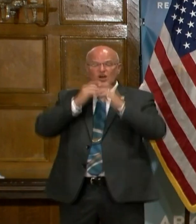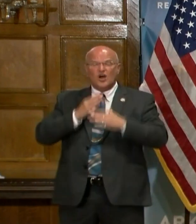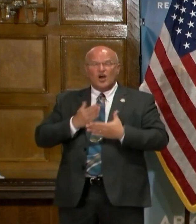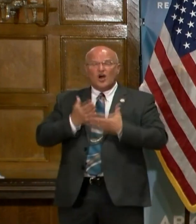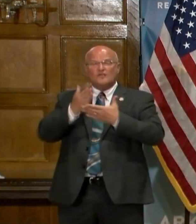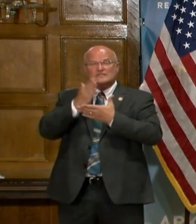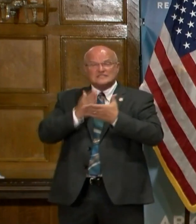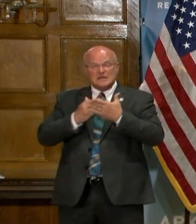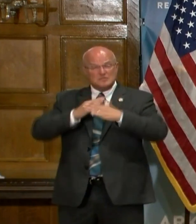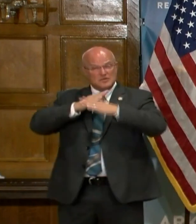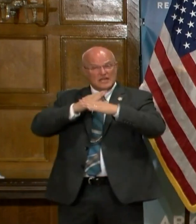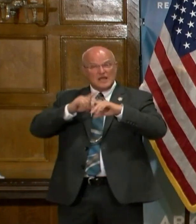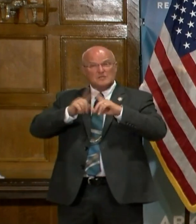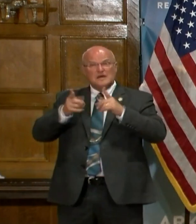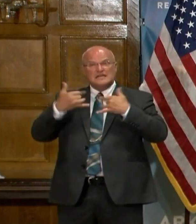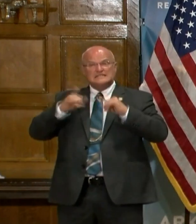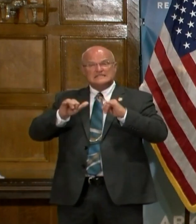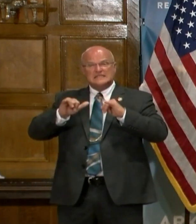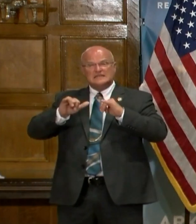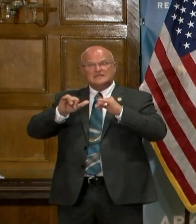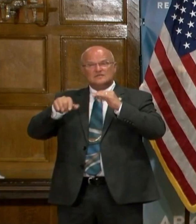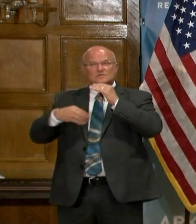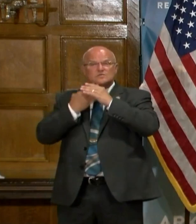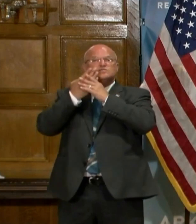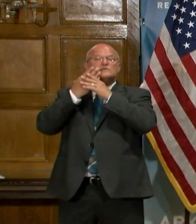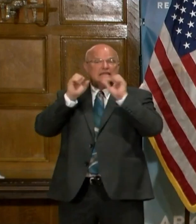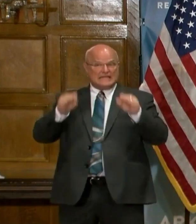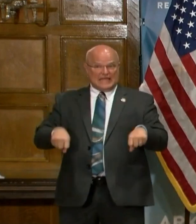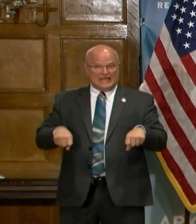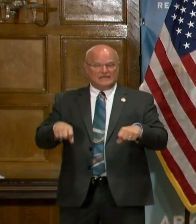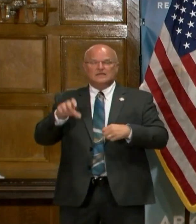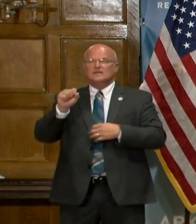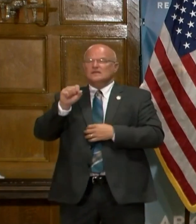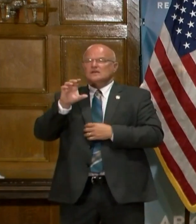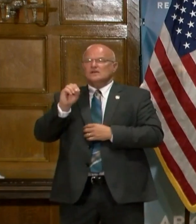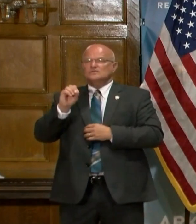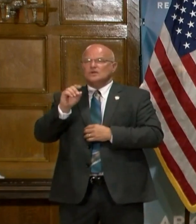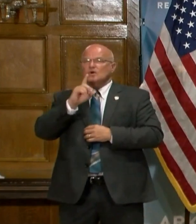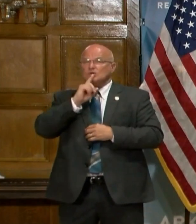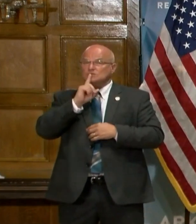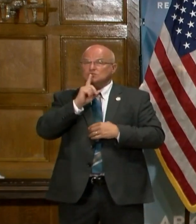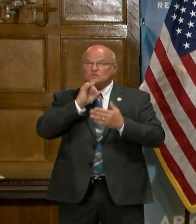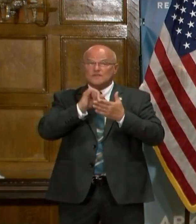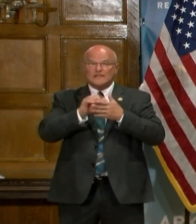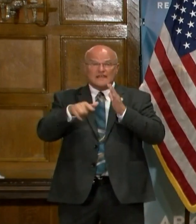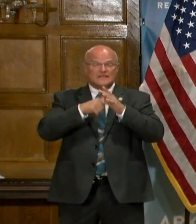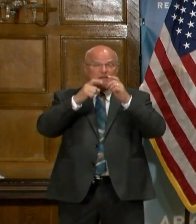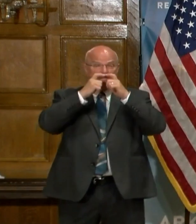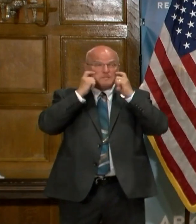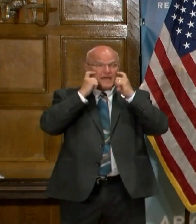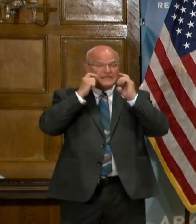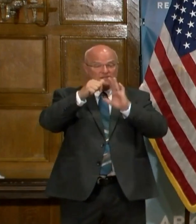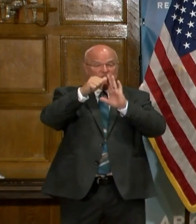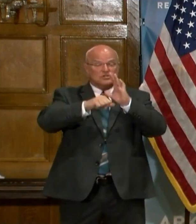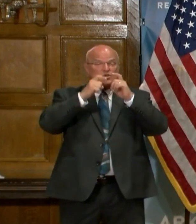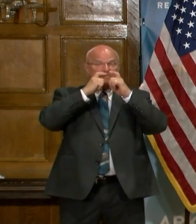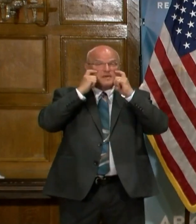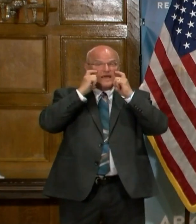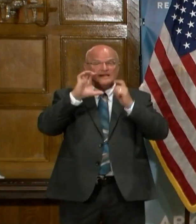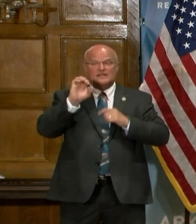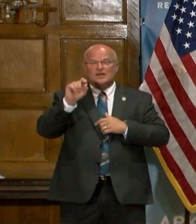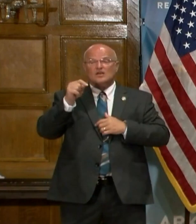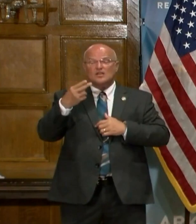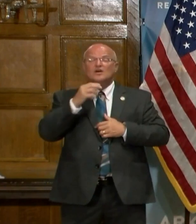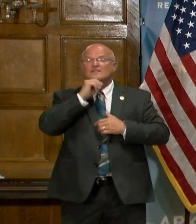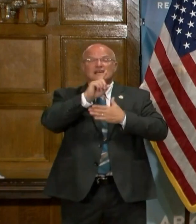some protection, but it still puts us all at risk. And so it is true that these masks, surgical masks, cloth